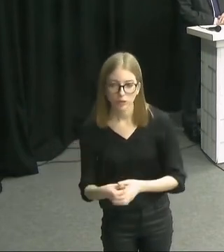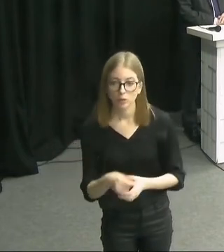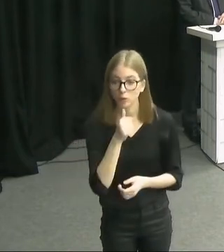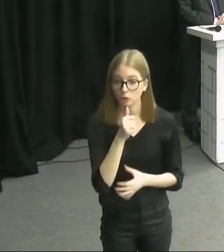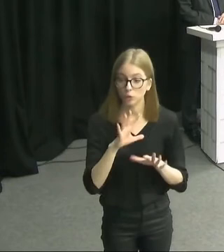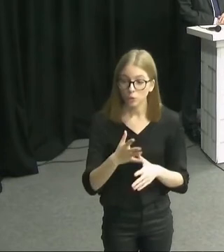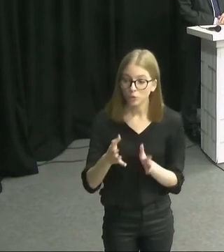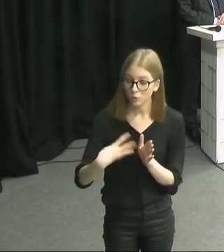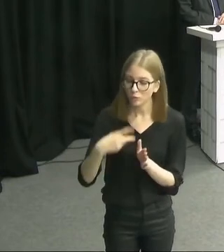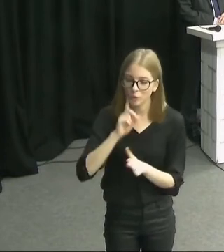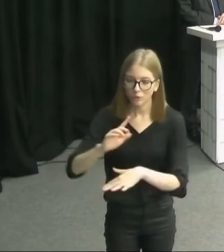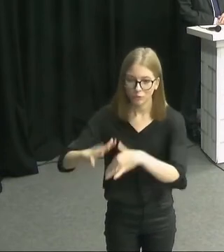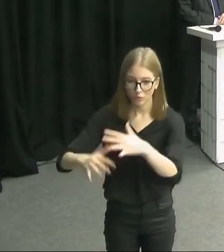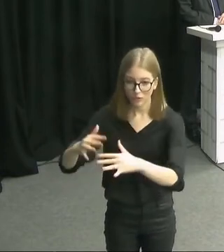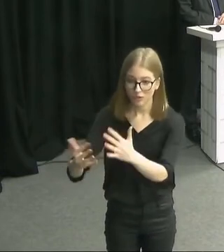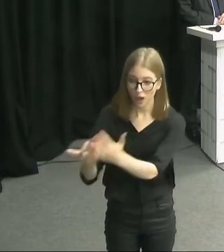Thank you.